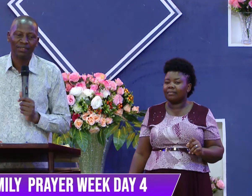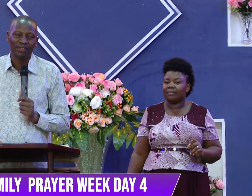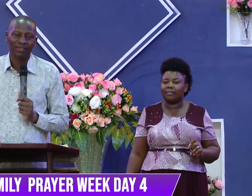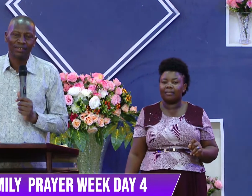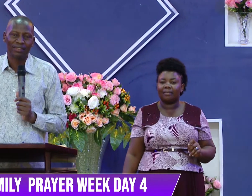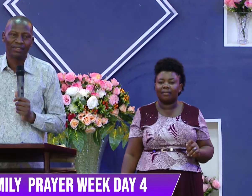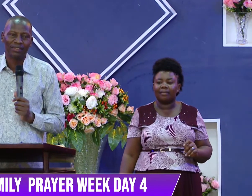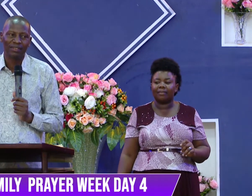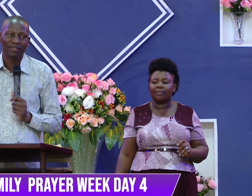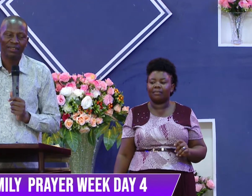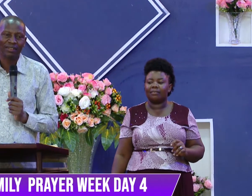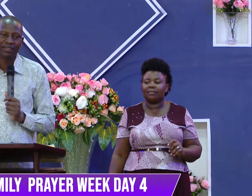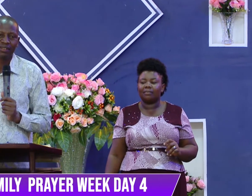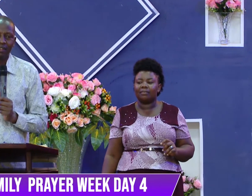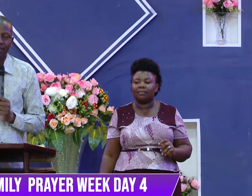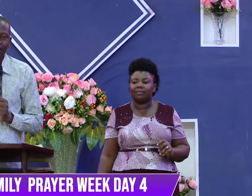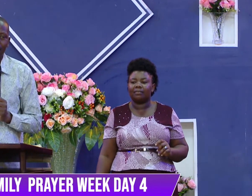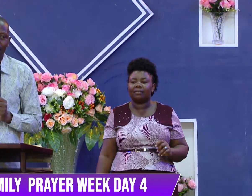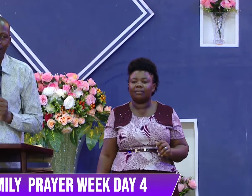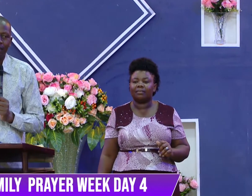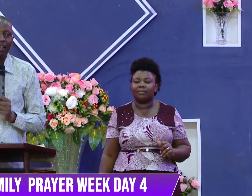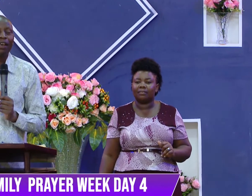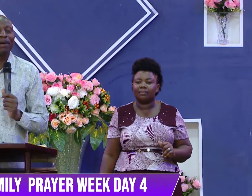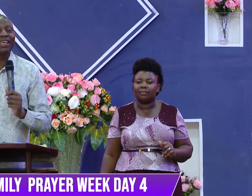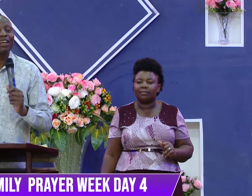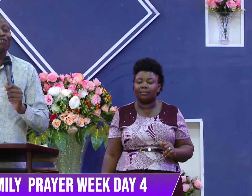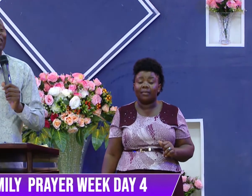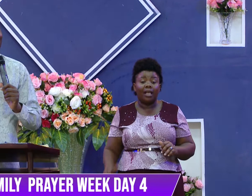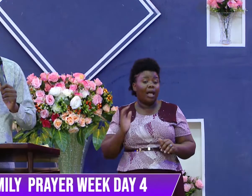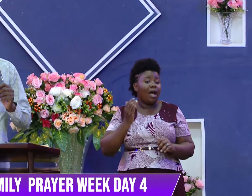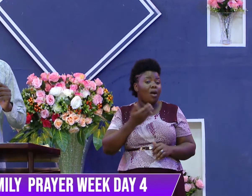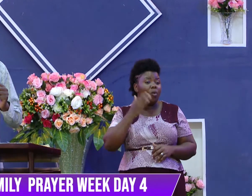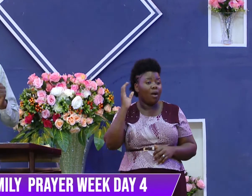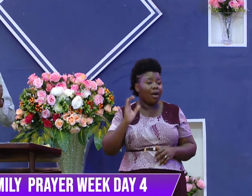my people Israel. I will spare them no longer.